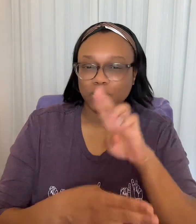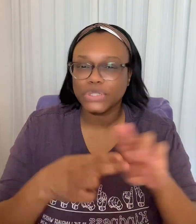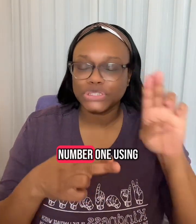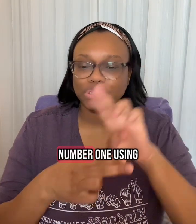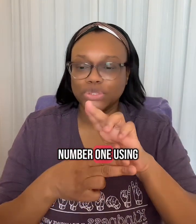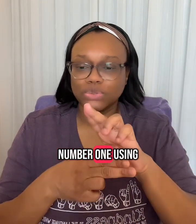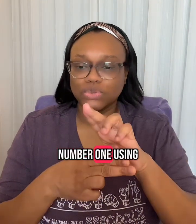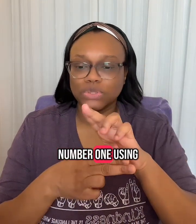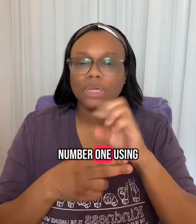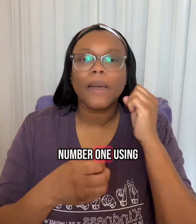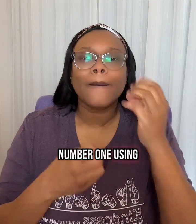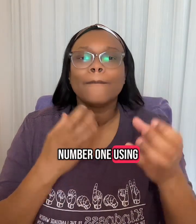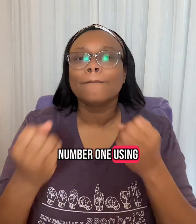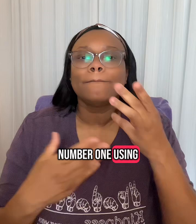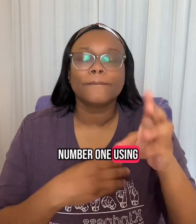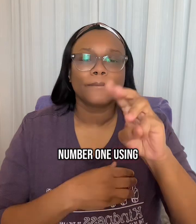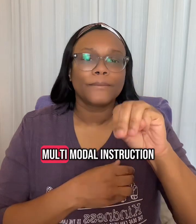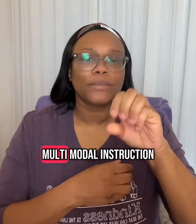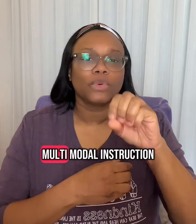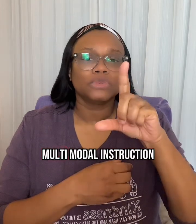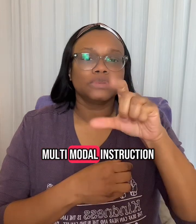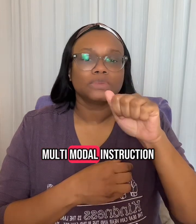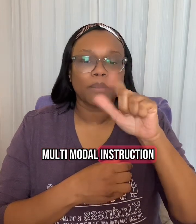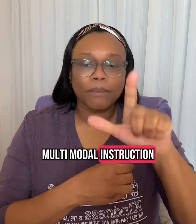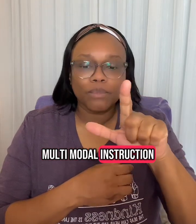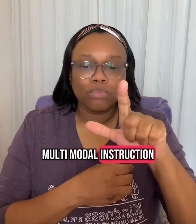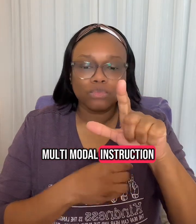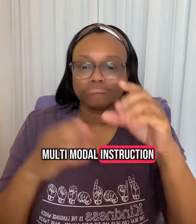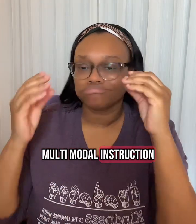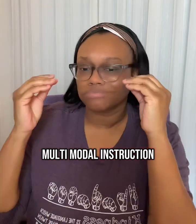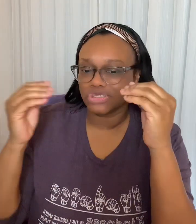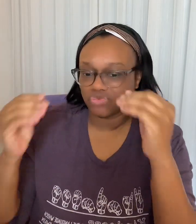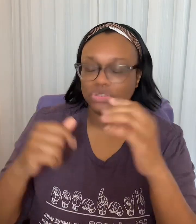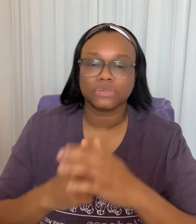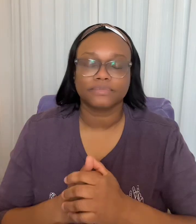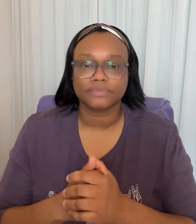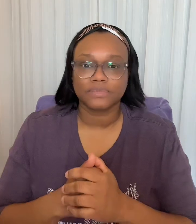Number 1, using multimodal instruction.